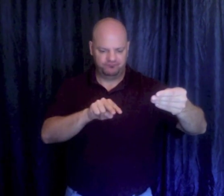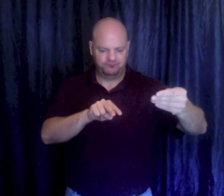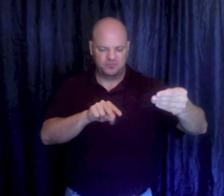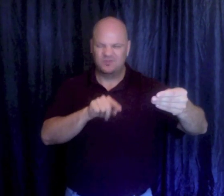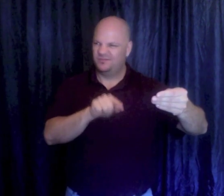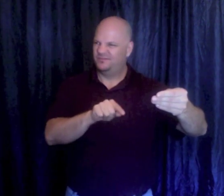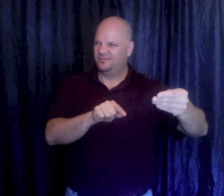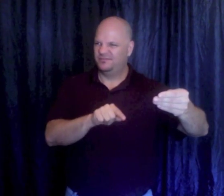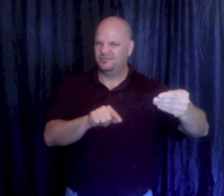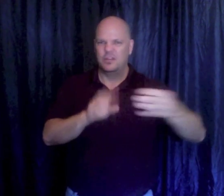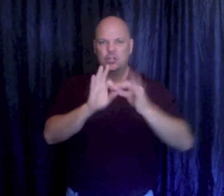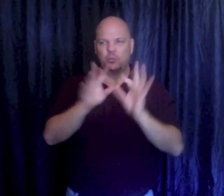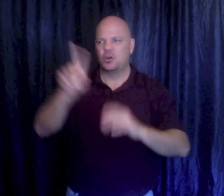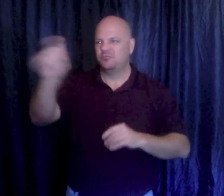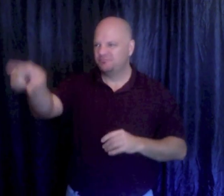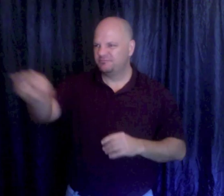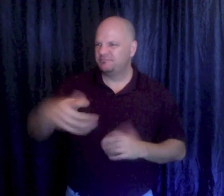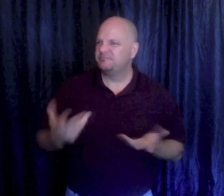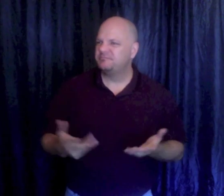and spells out the word